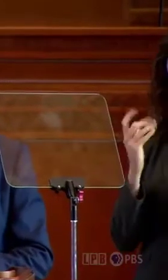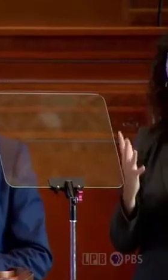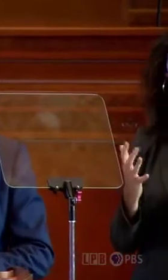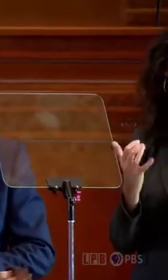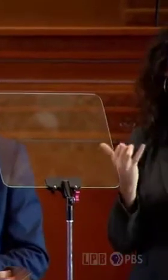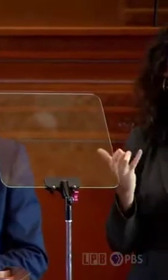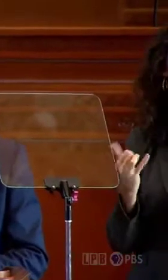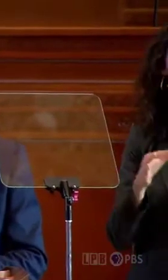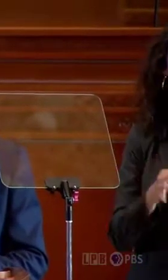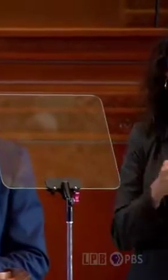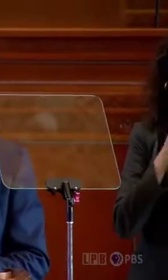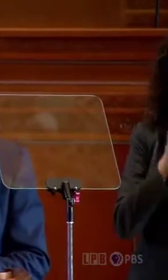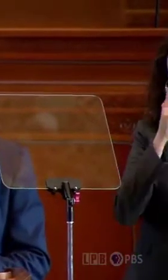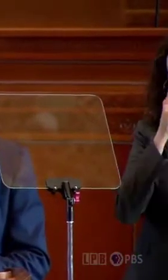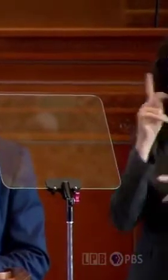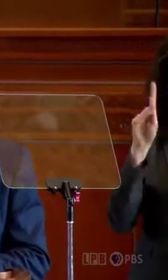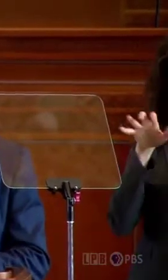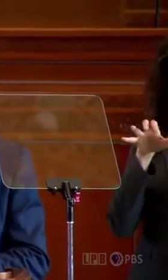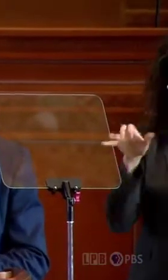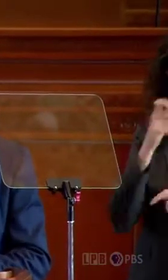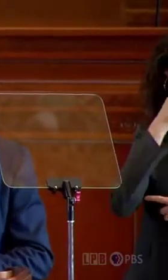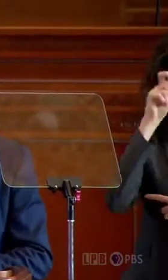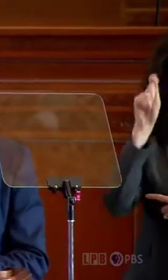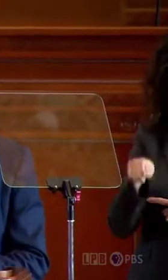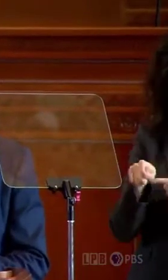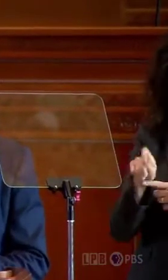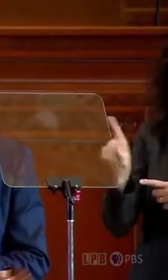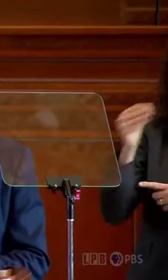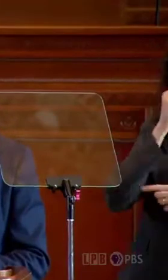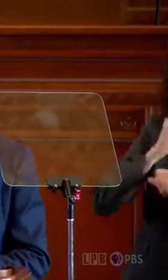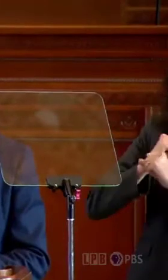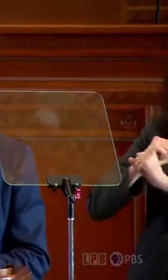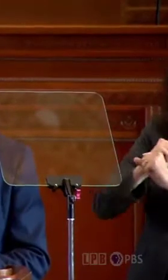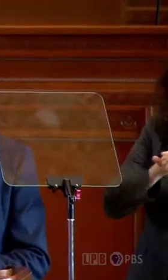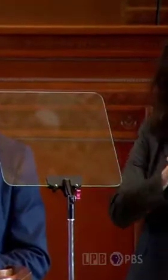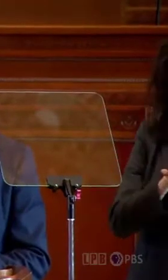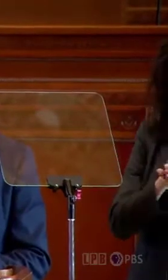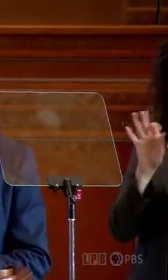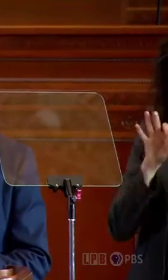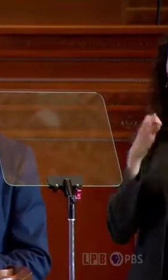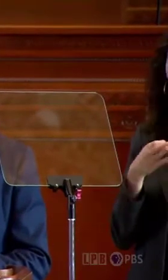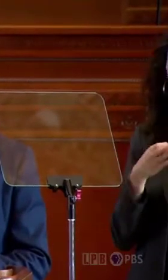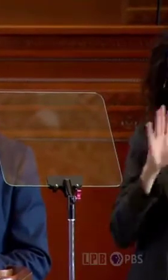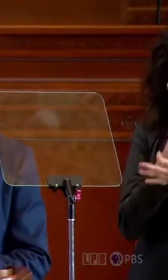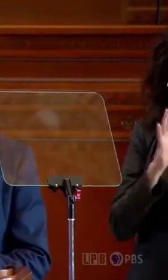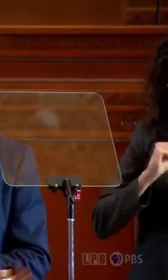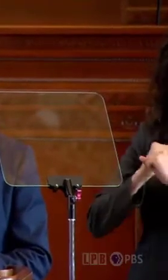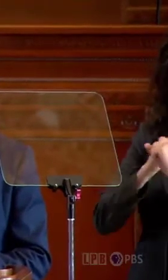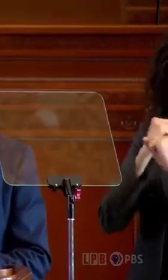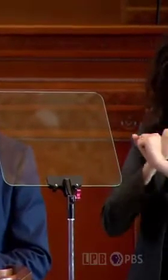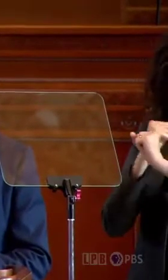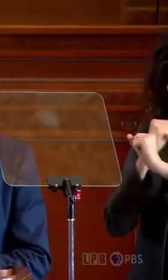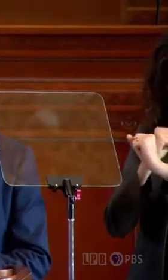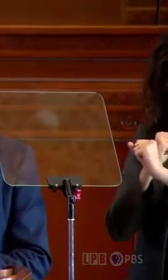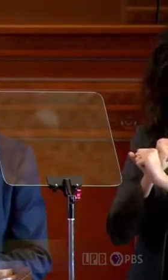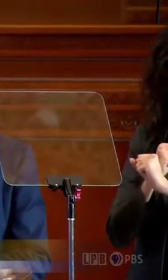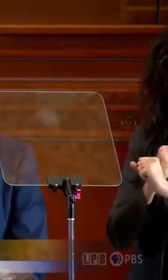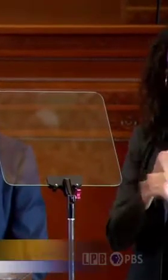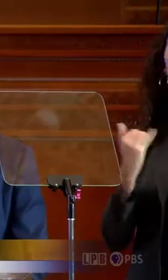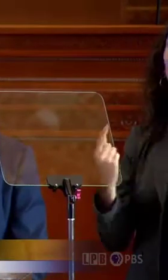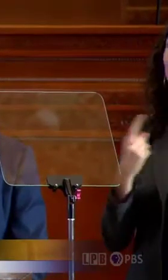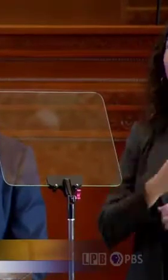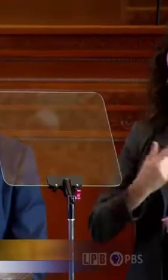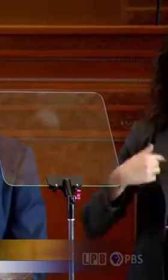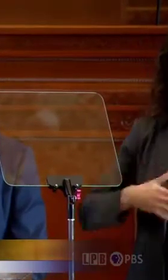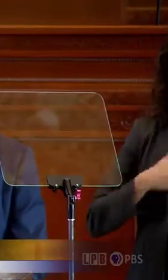prayers are especially with the people of Ukraine as they defend their homes, their families, and their freedom. And today, we are happy to